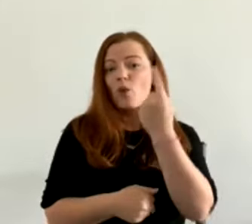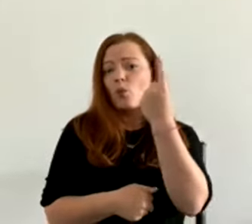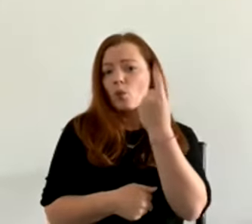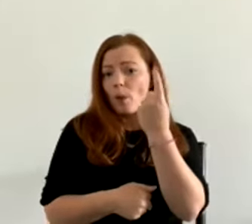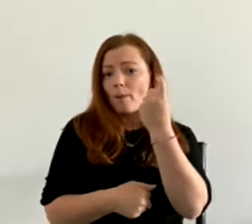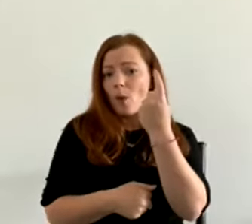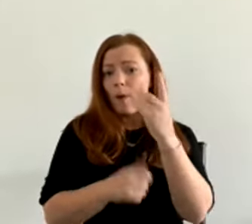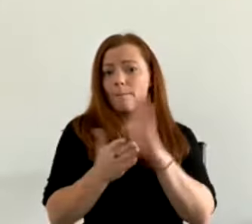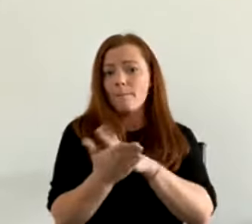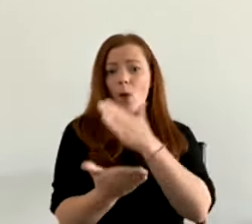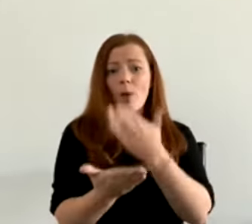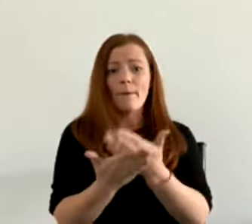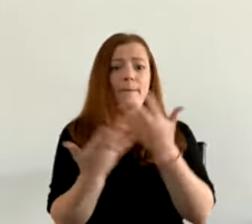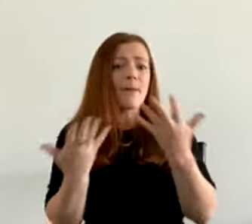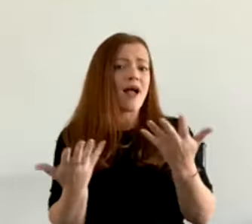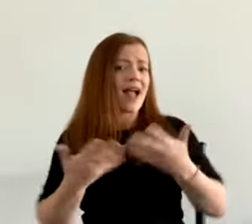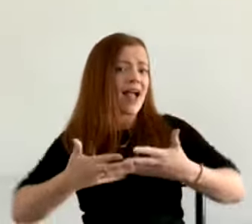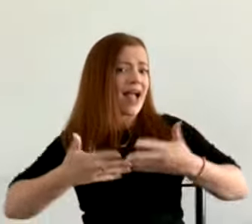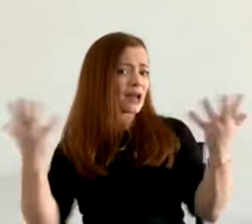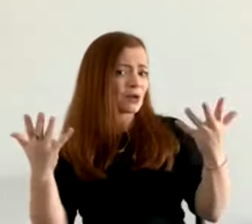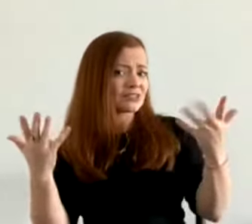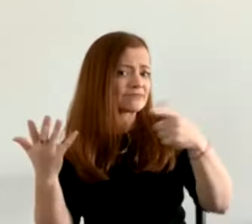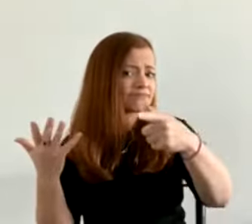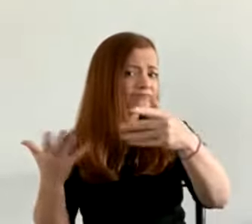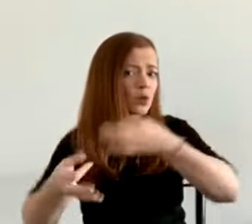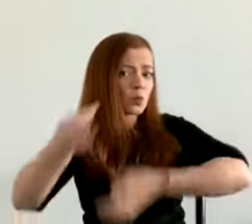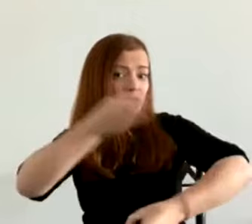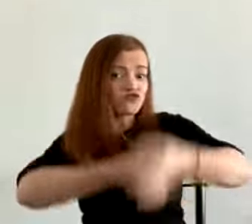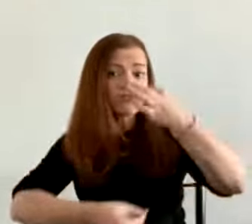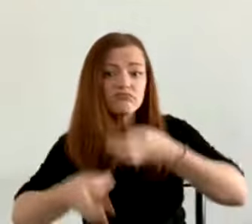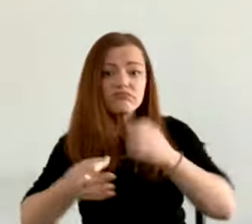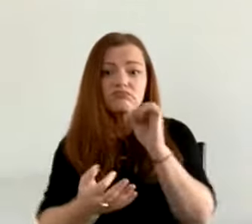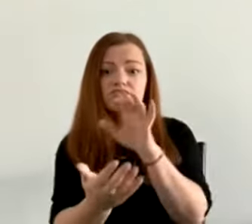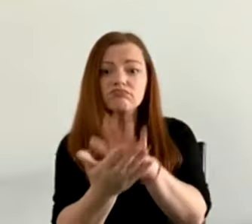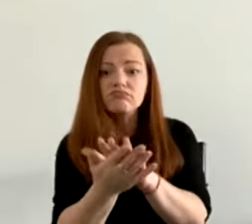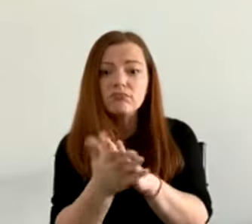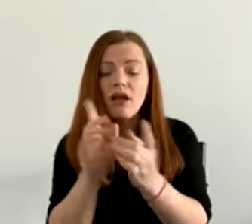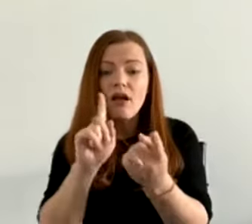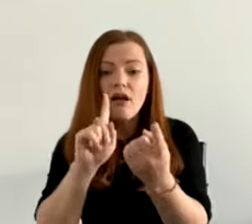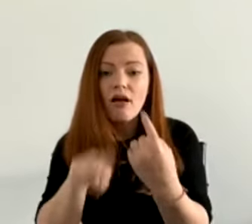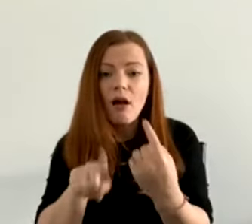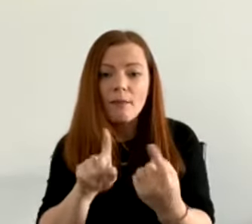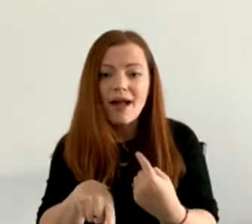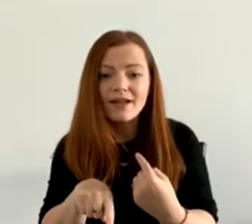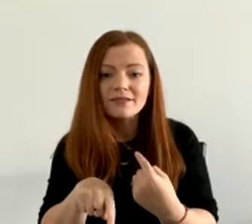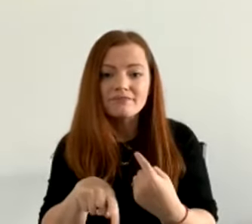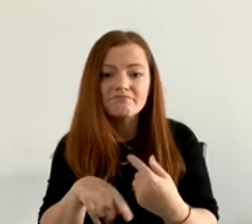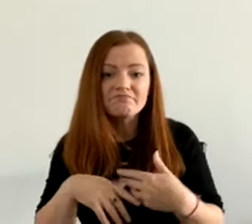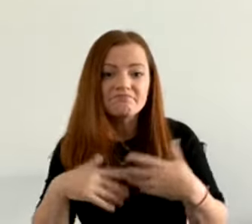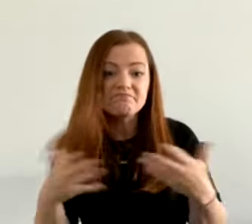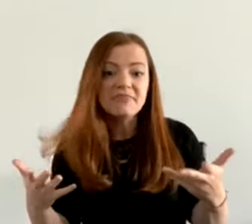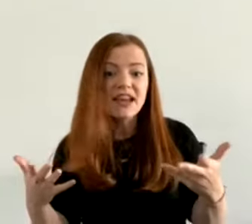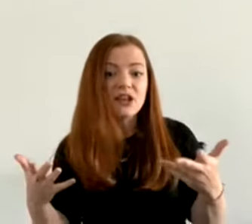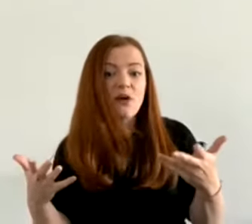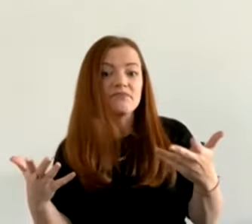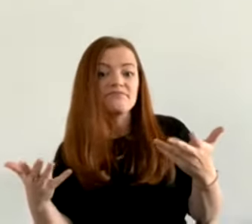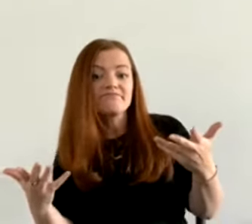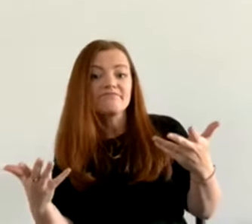comment. Thank you to anyone who's joined this. Thank you very much to Kate